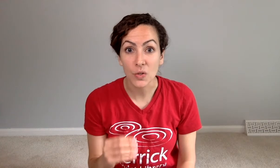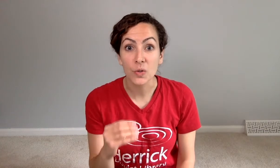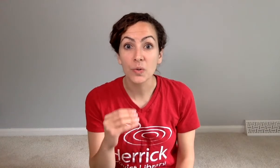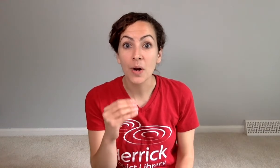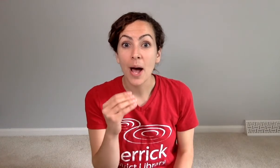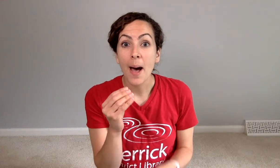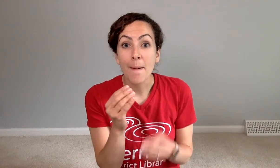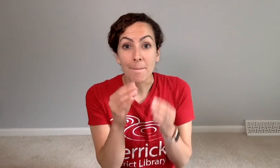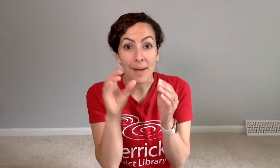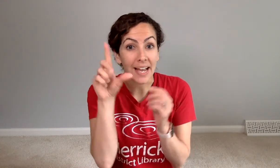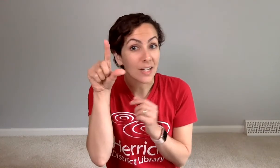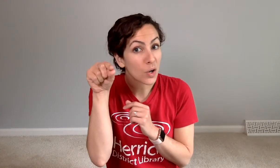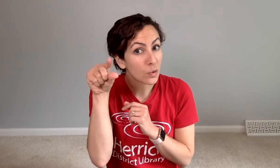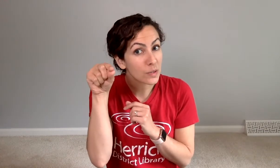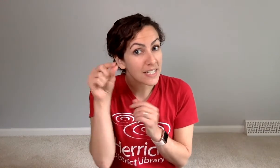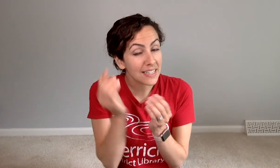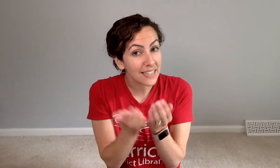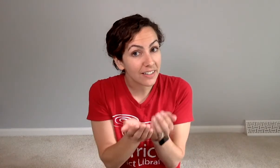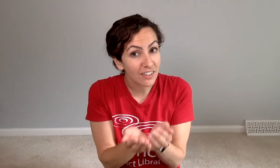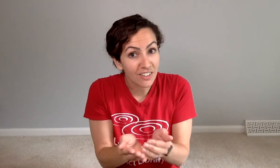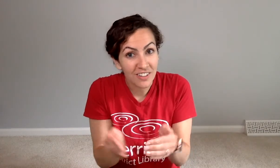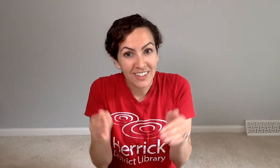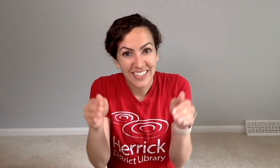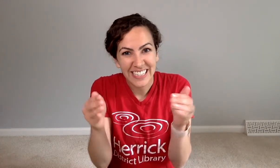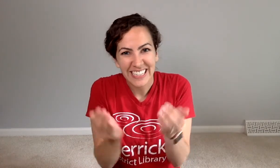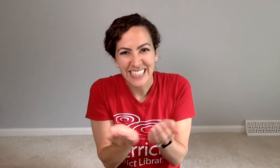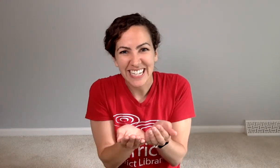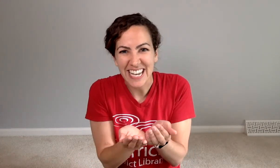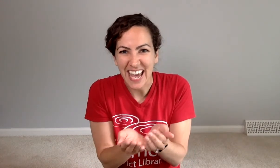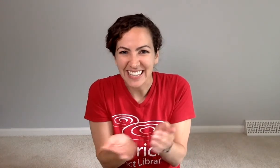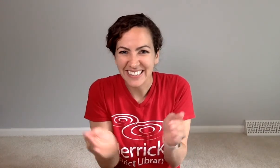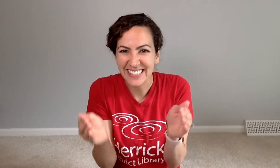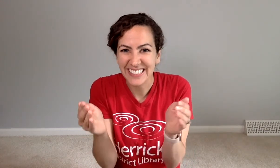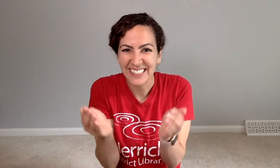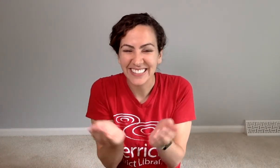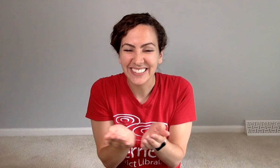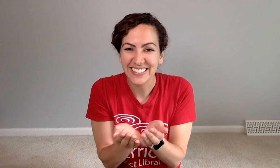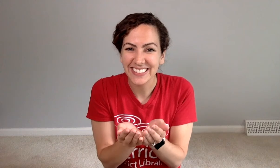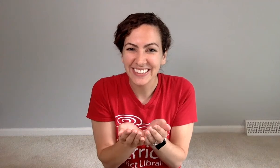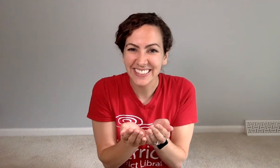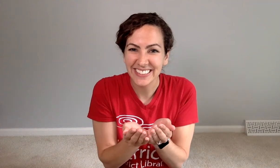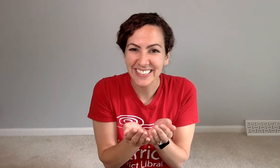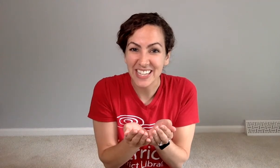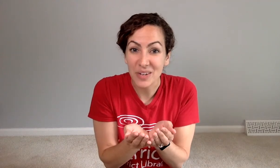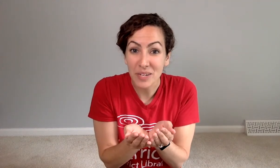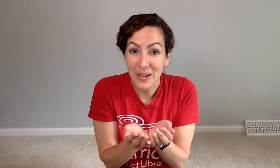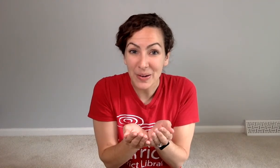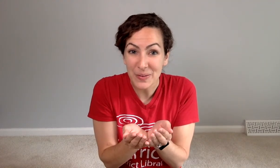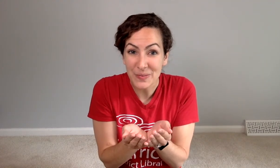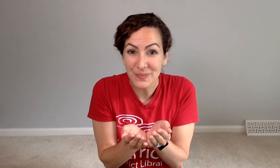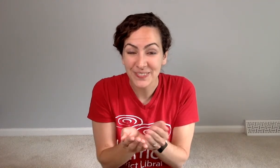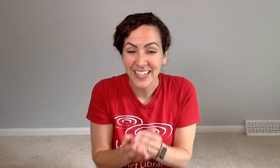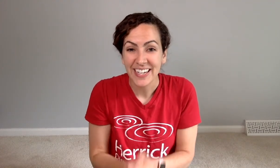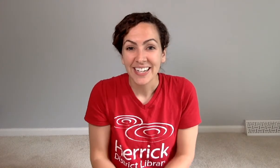into my cozy little nest. There we go.